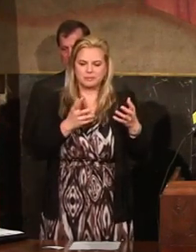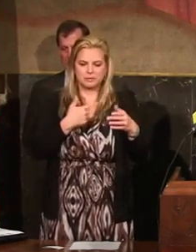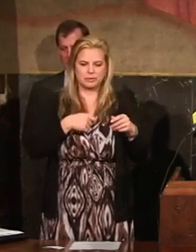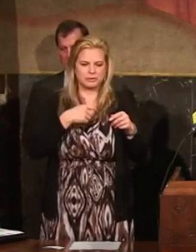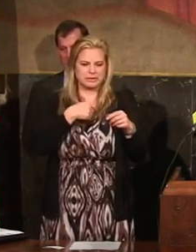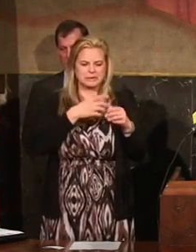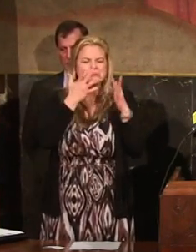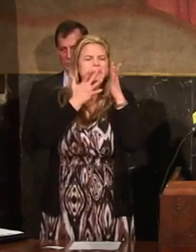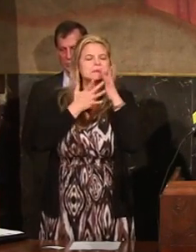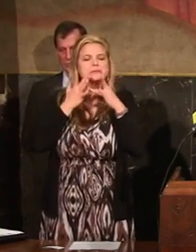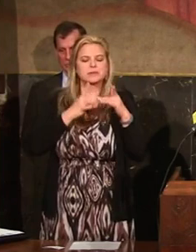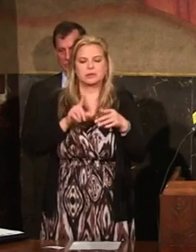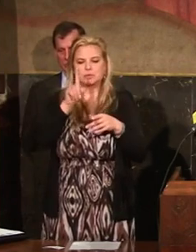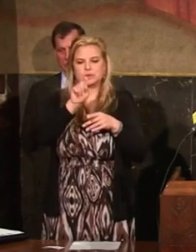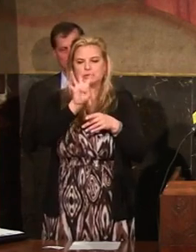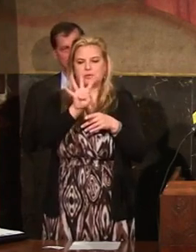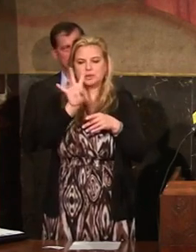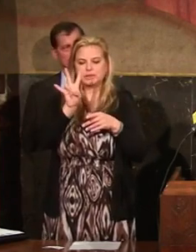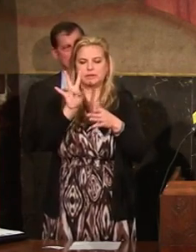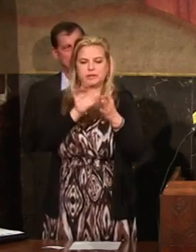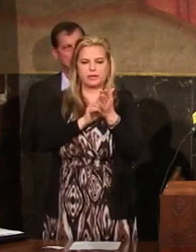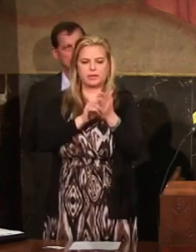of